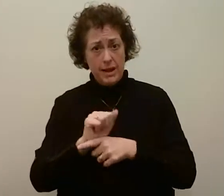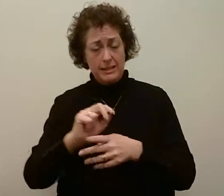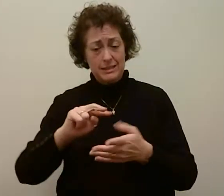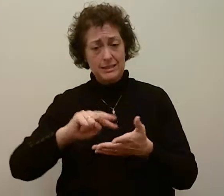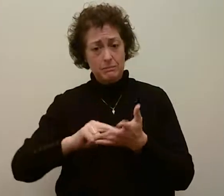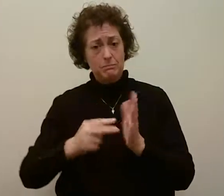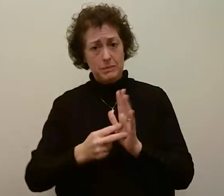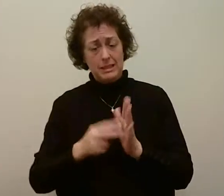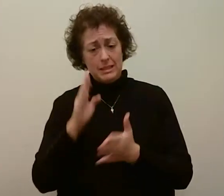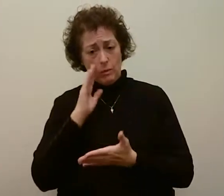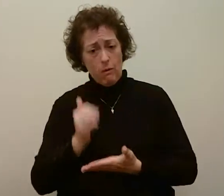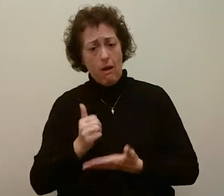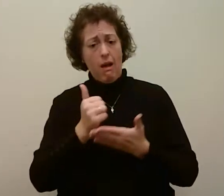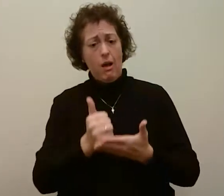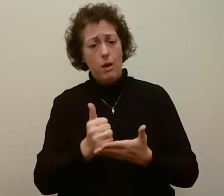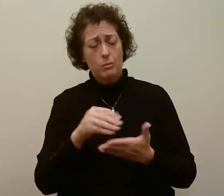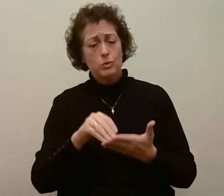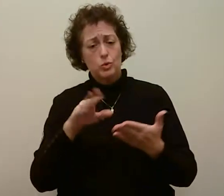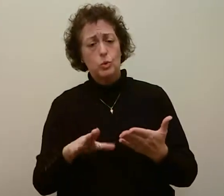of expertise needed to become interpreters.